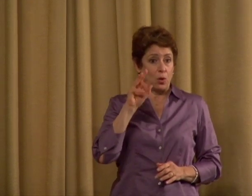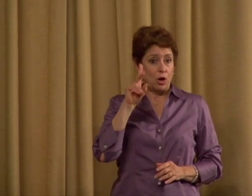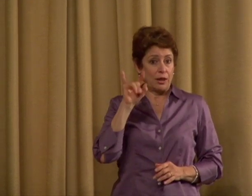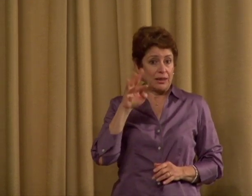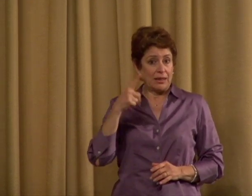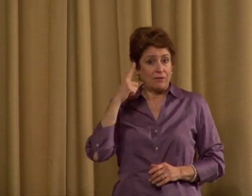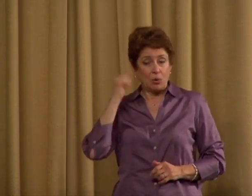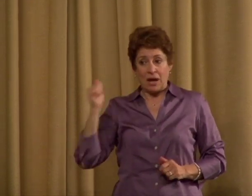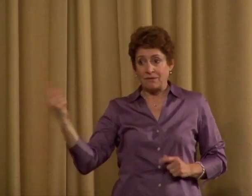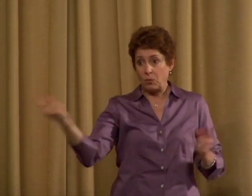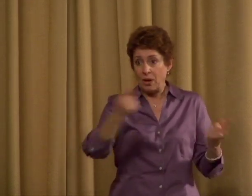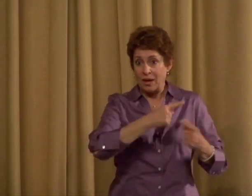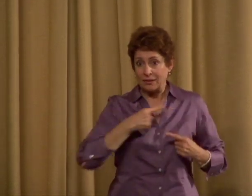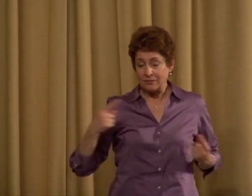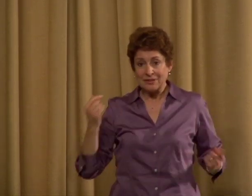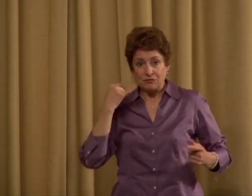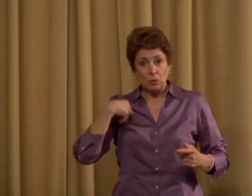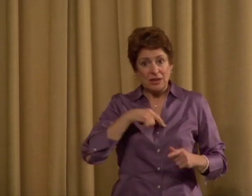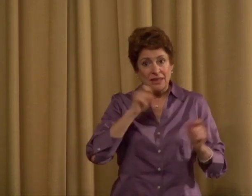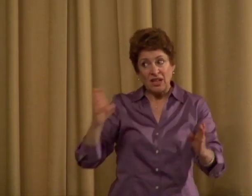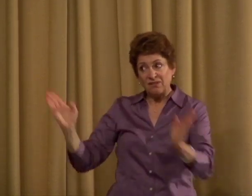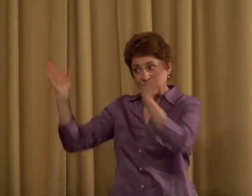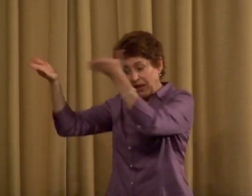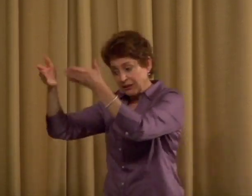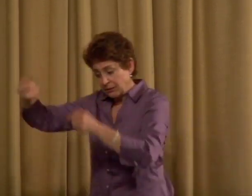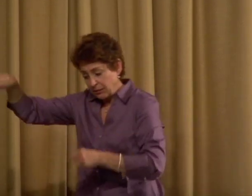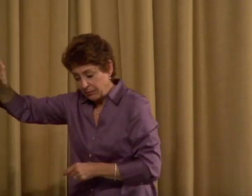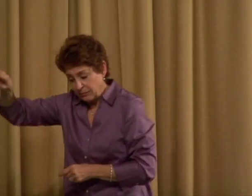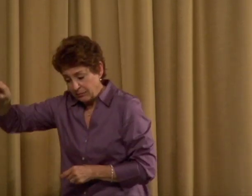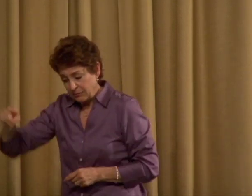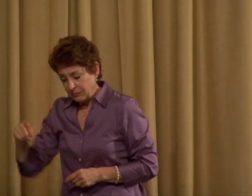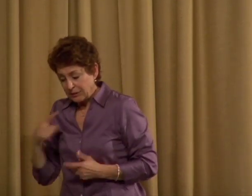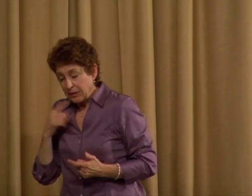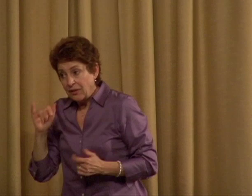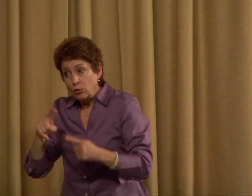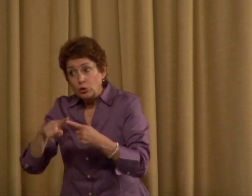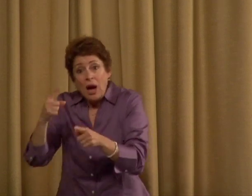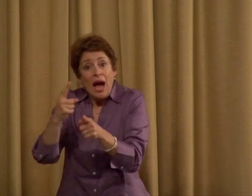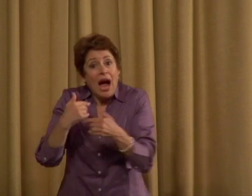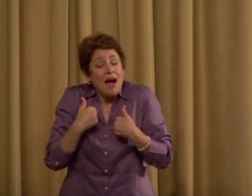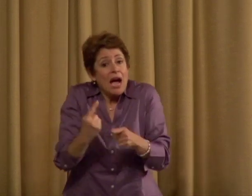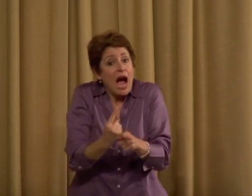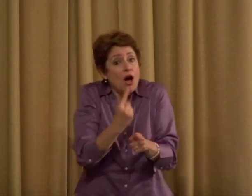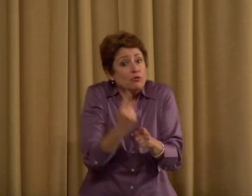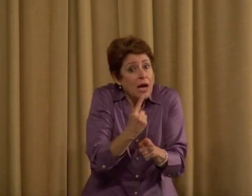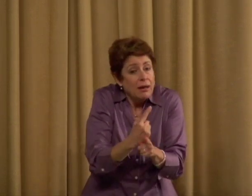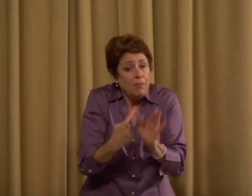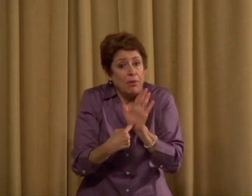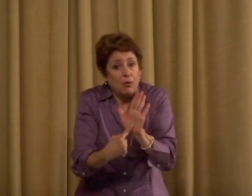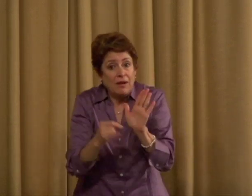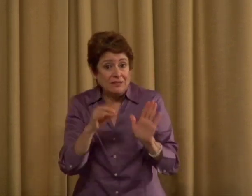So a more rewarding experience for everybody. And that's what needs to be convinced the people